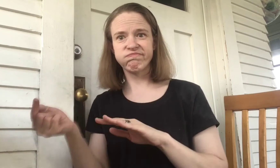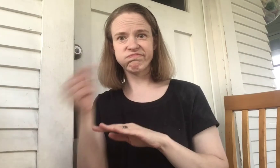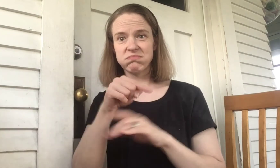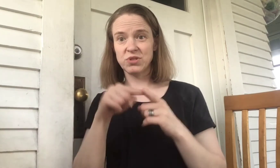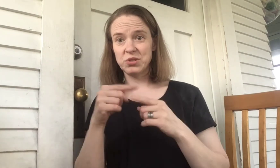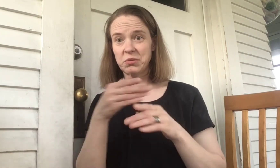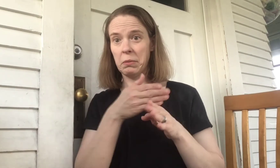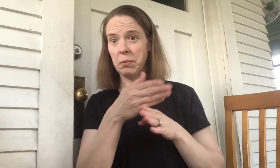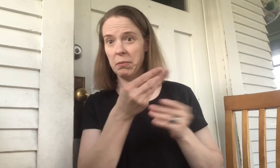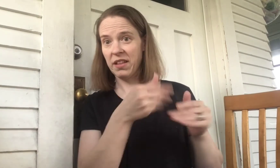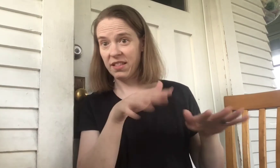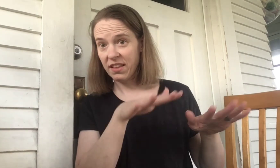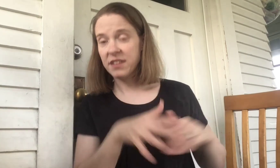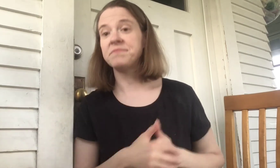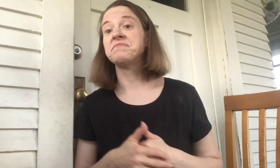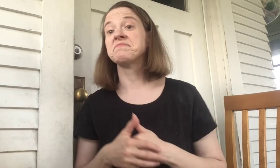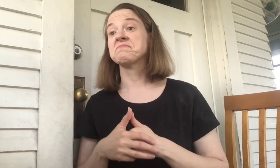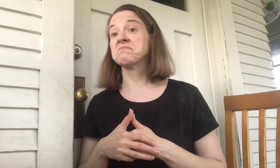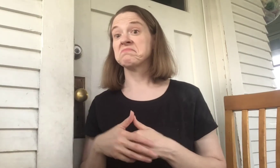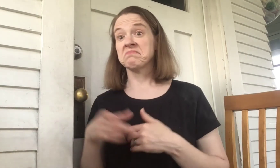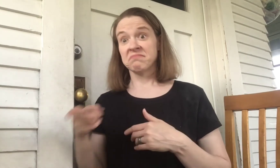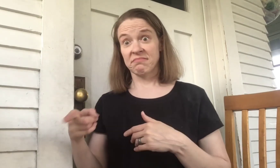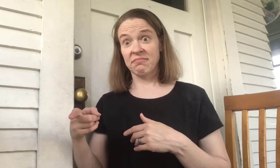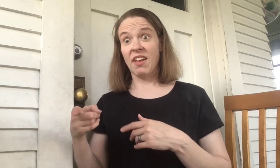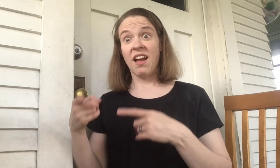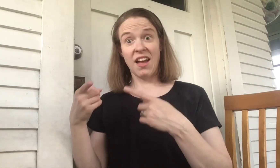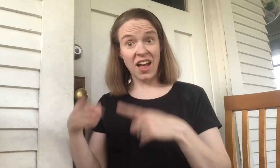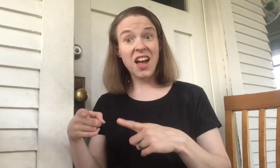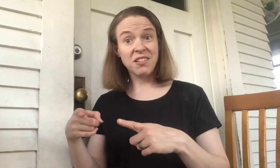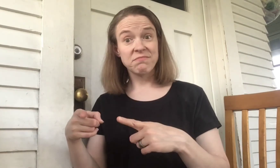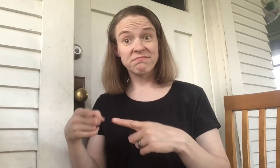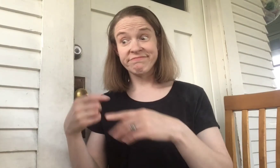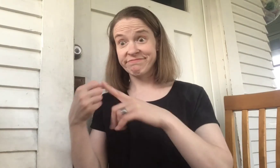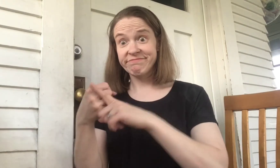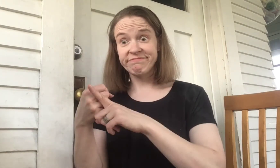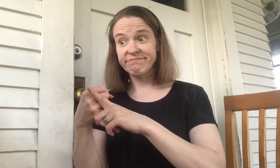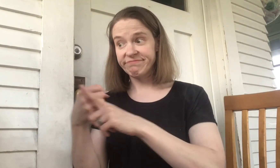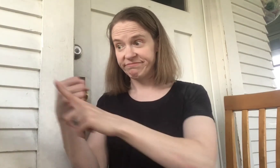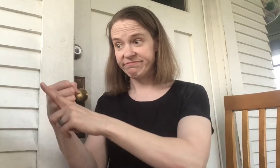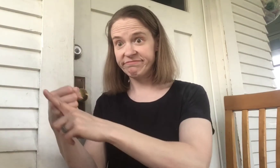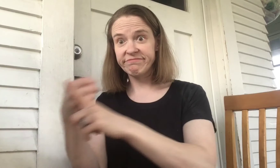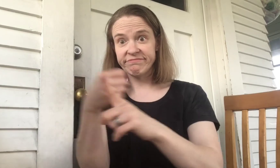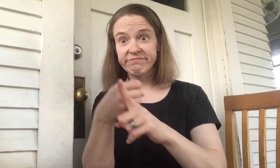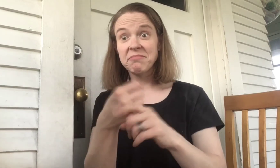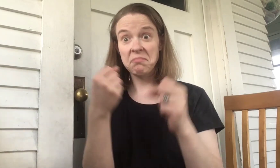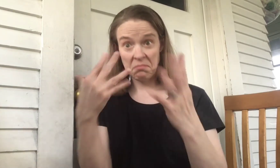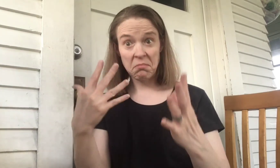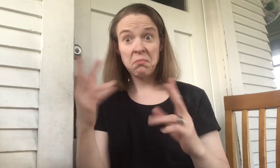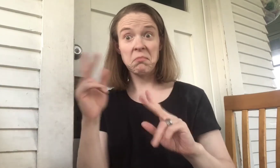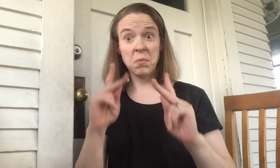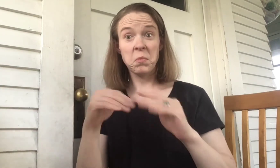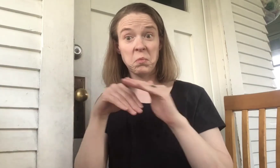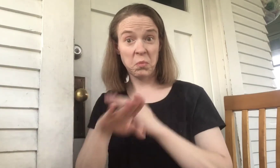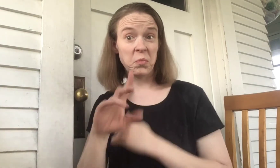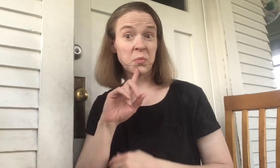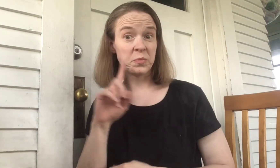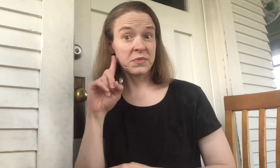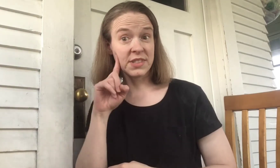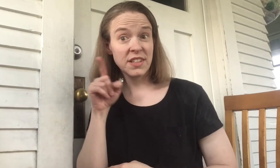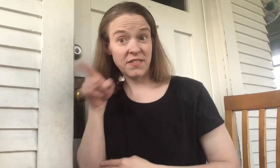wasn't a lot of traffic back and forth to the mainland. It happened that many people were born